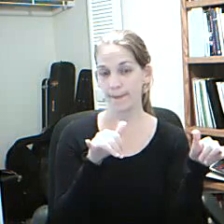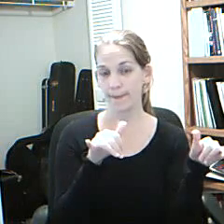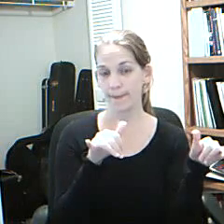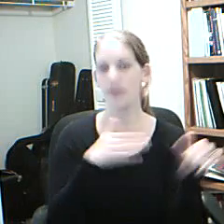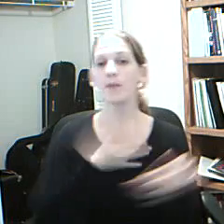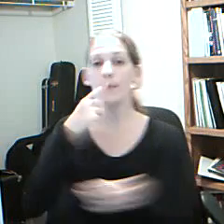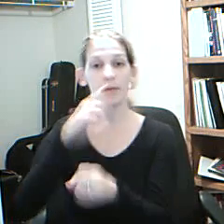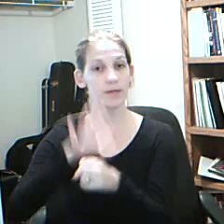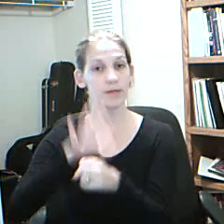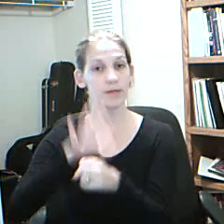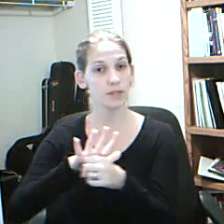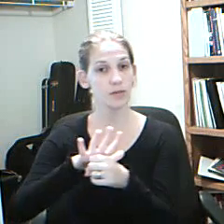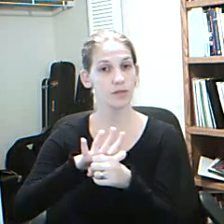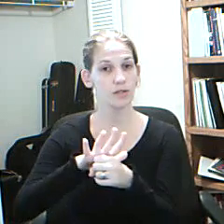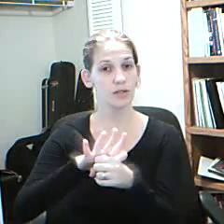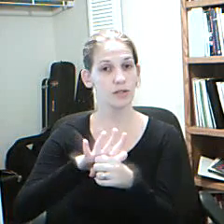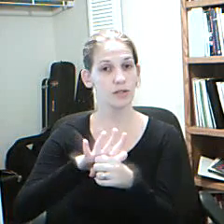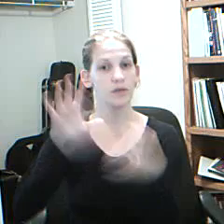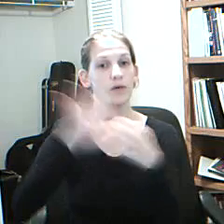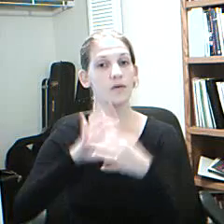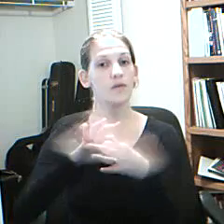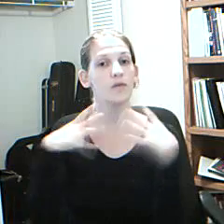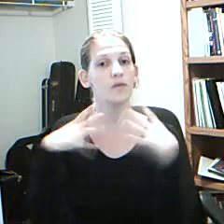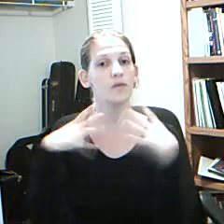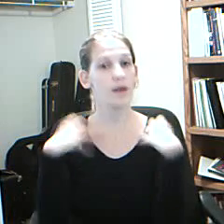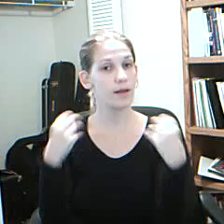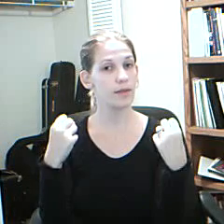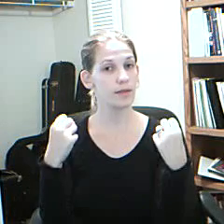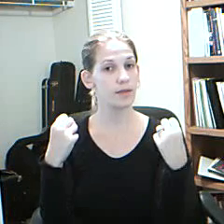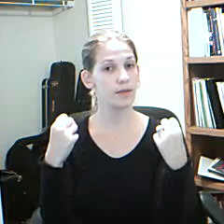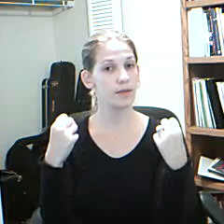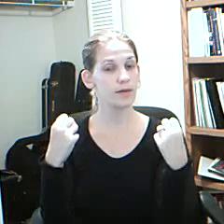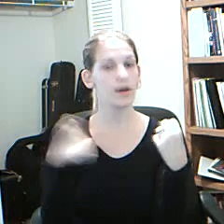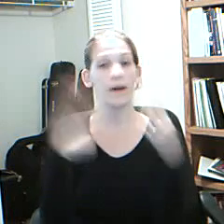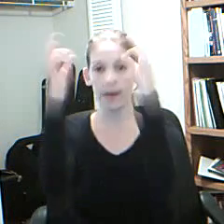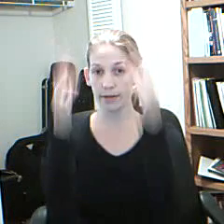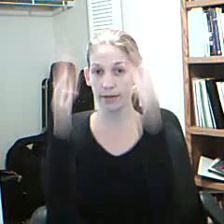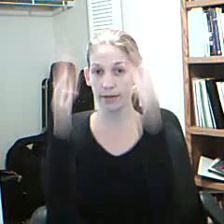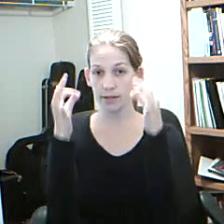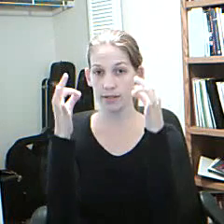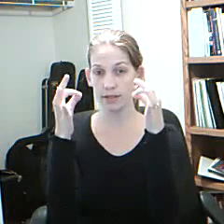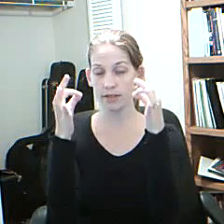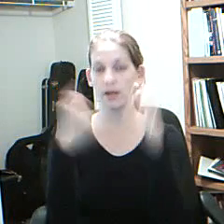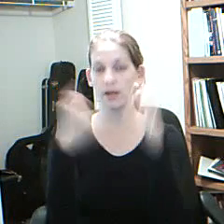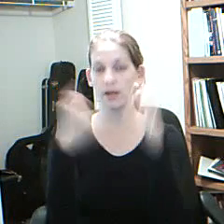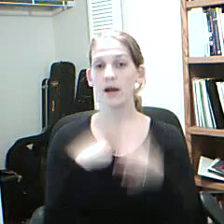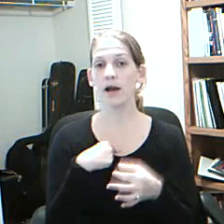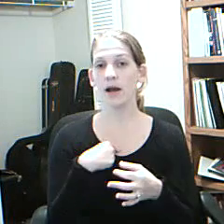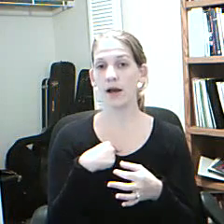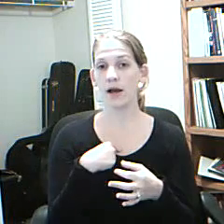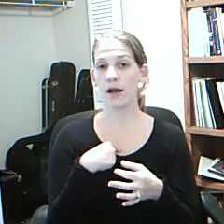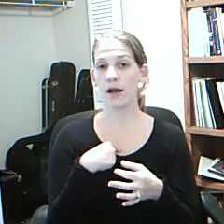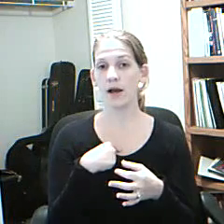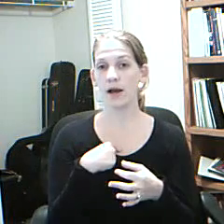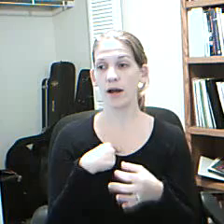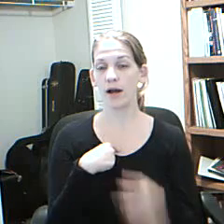very strict about what I ate, portion control, and eating things that I know that are